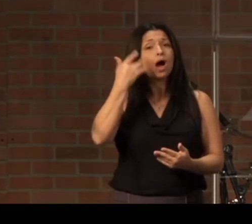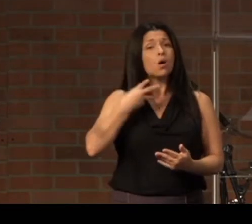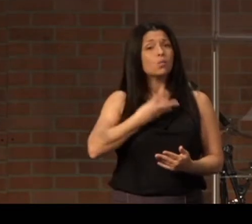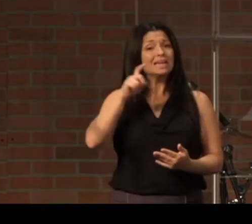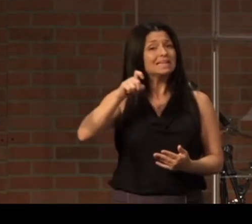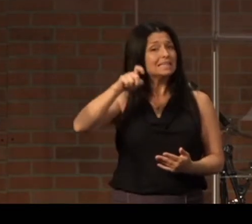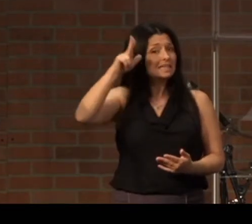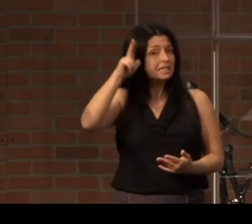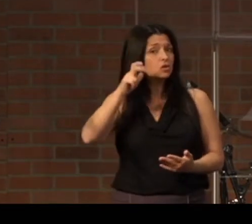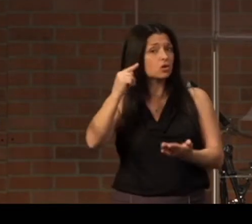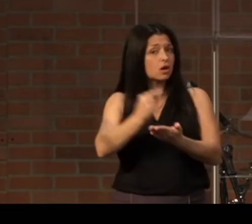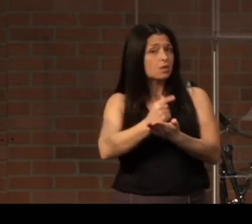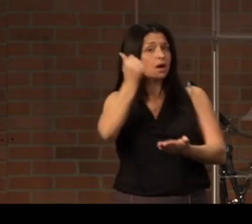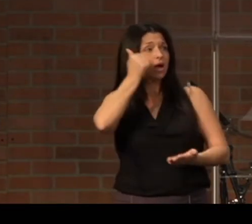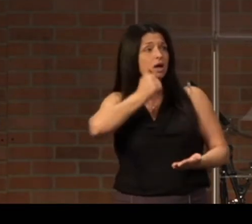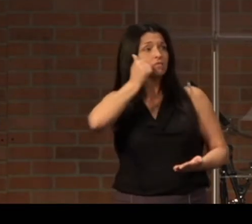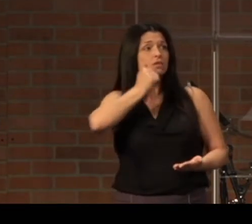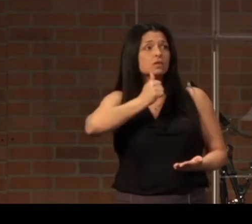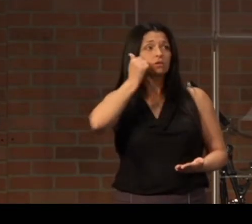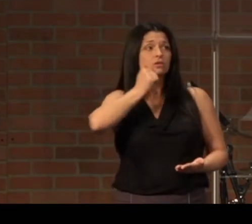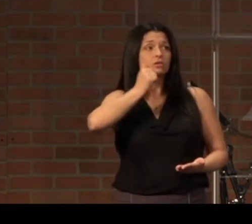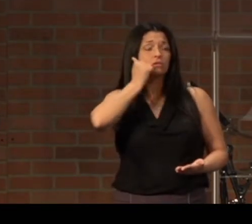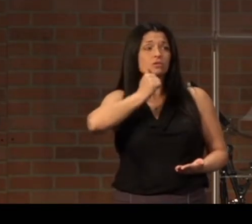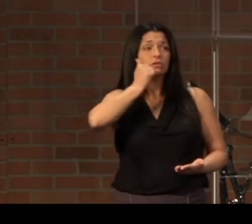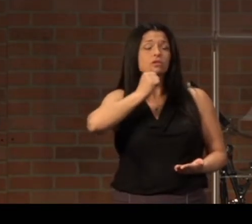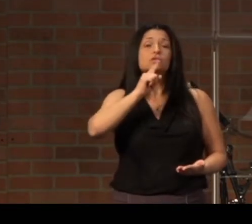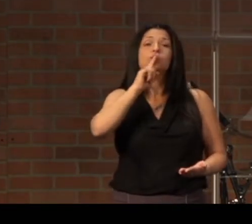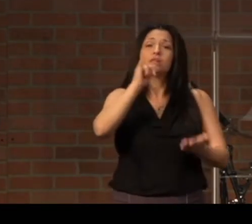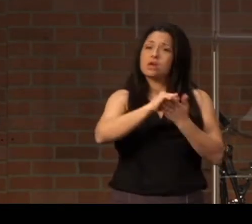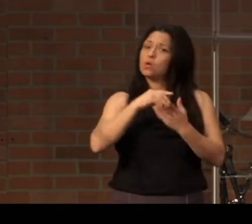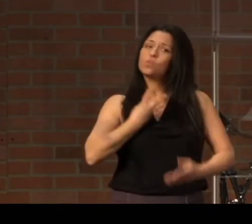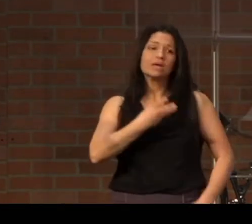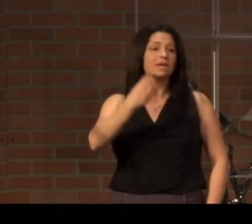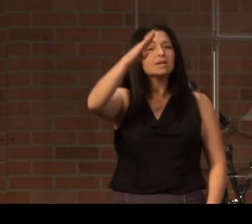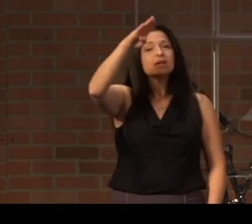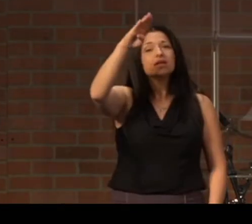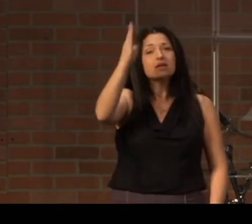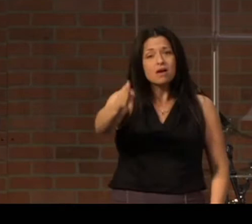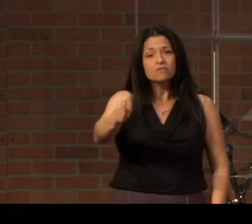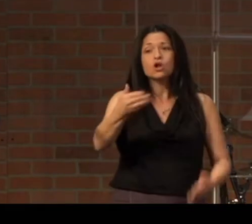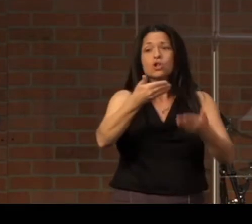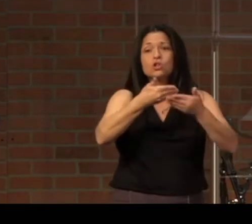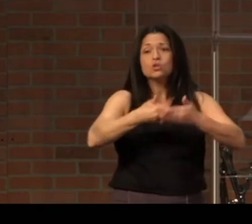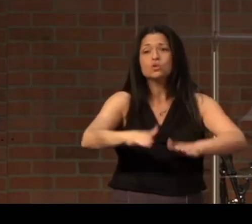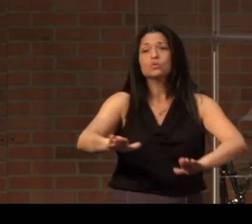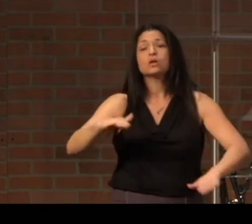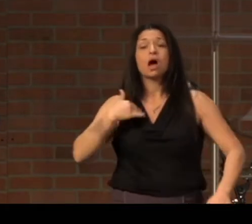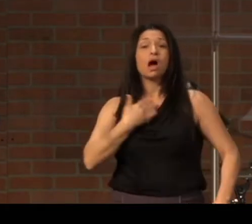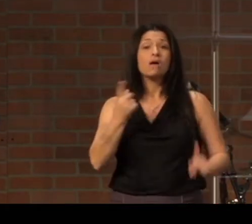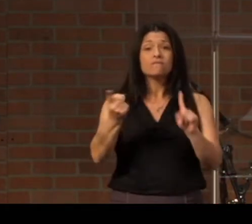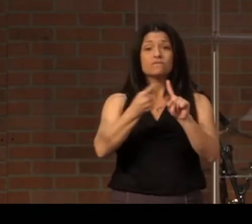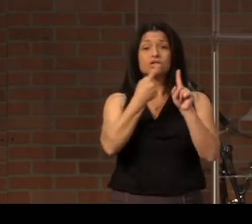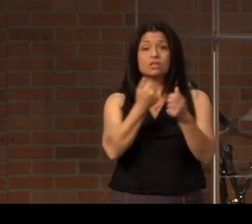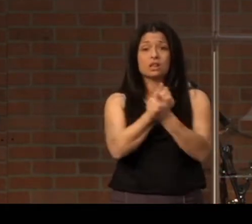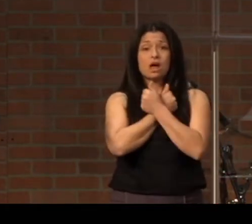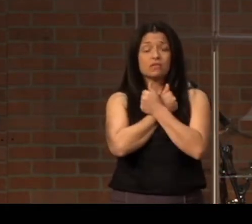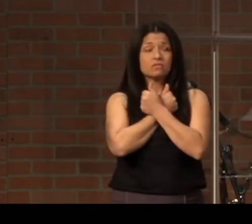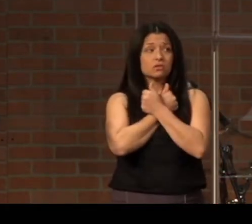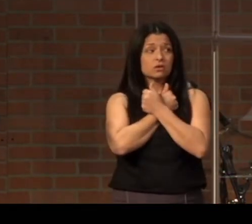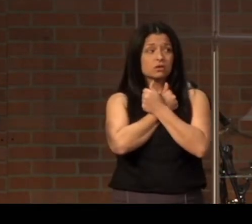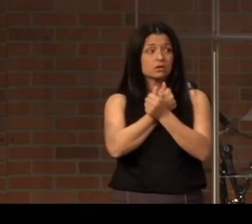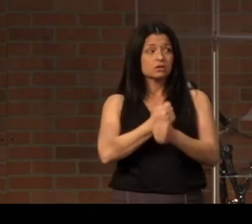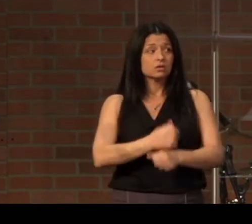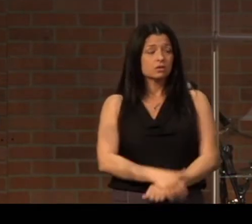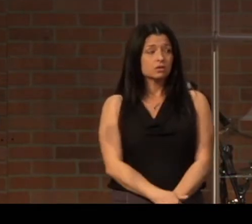the gospel every day, the reason everyone needs the gospel every day is so that we never lose our first love. We never lose our